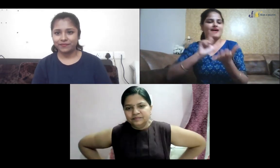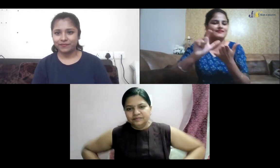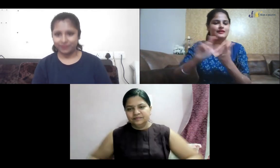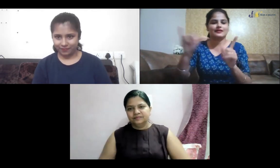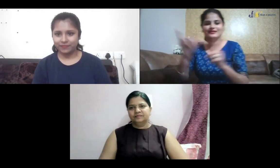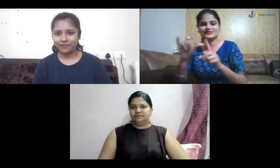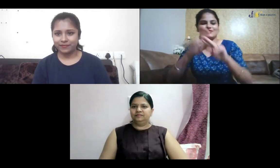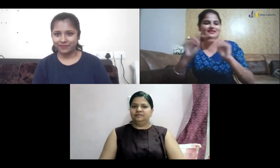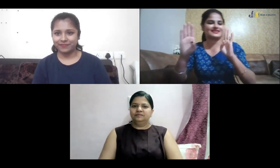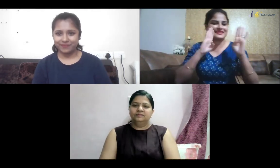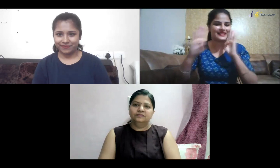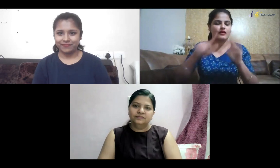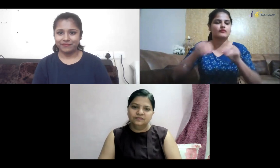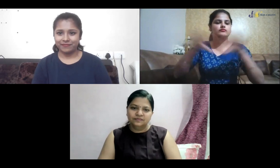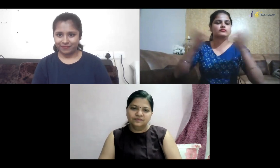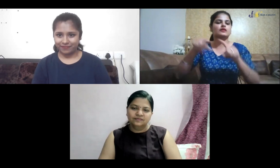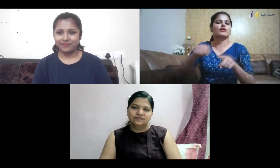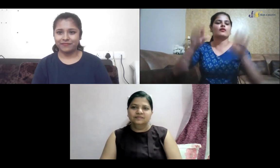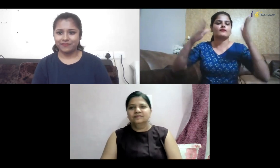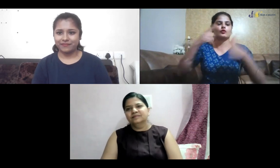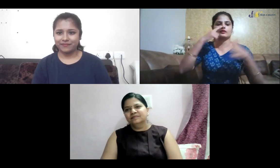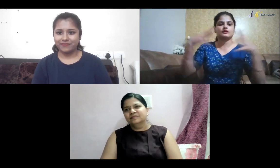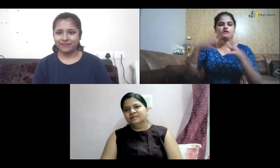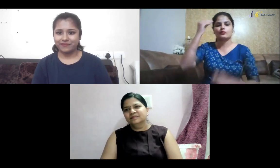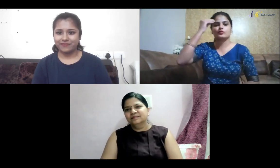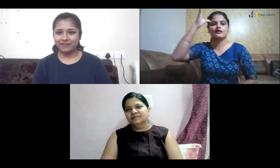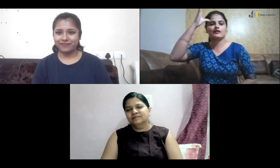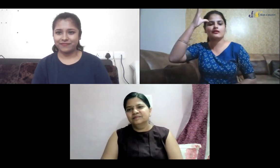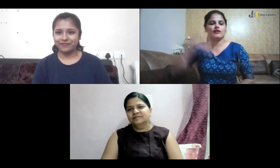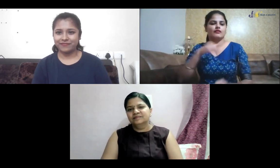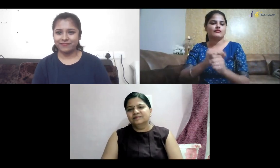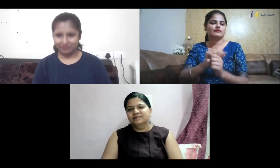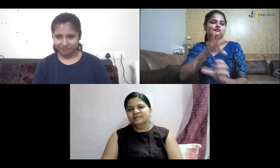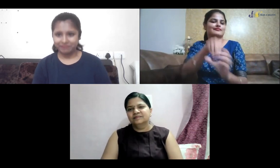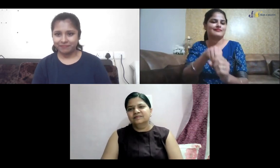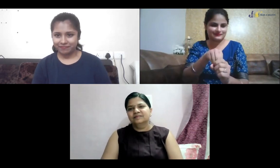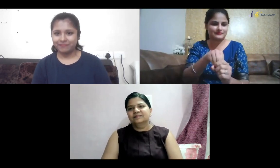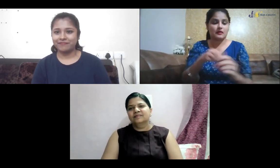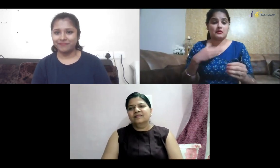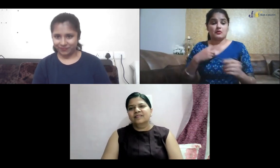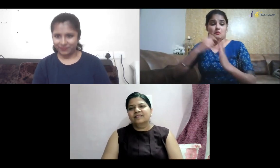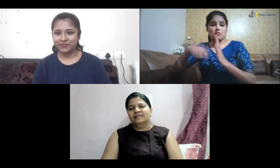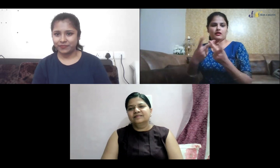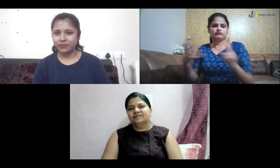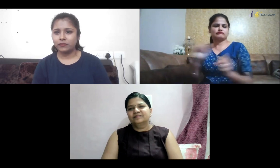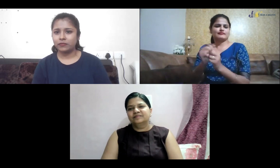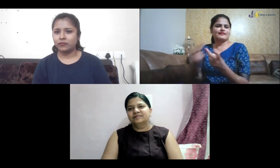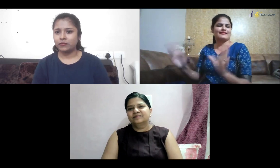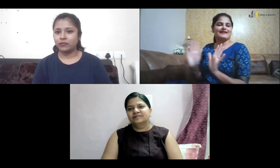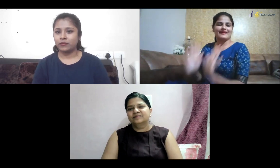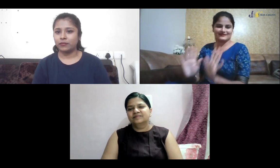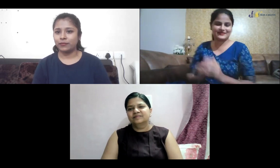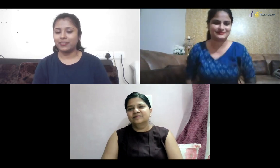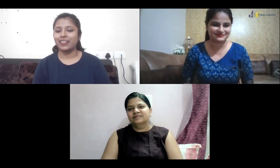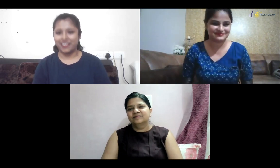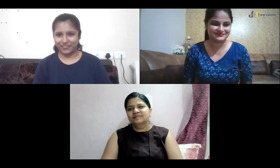the awareness related to the women's rights and other things. We are putting the videos on the social media page, Facebook and Instagram.